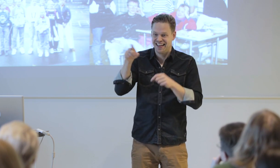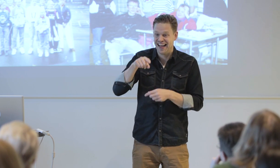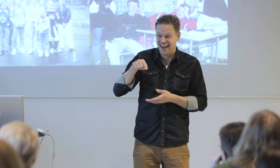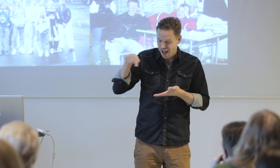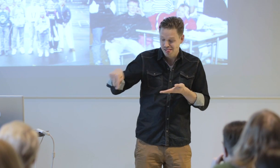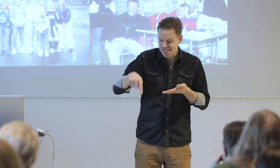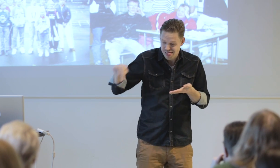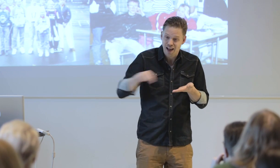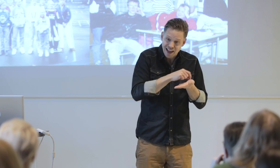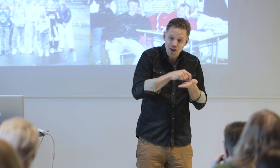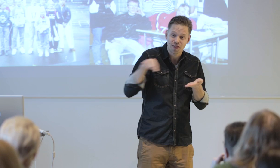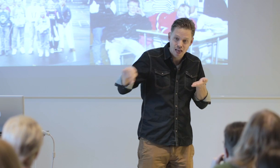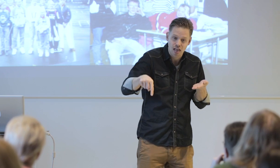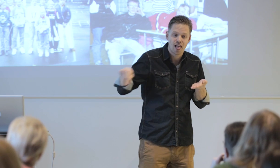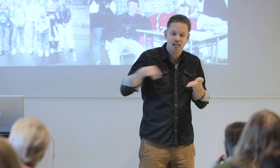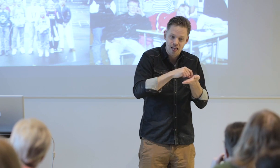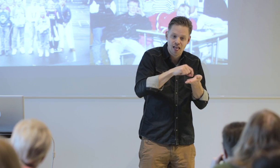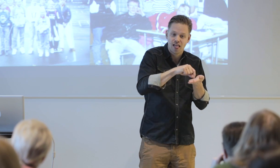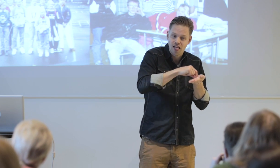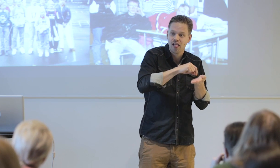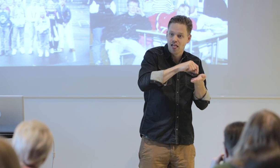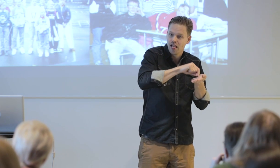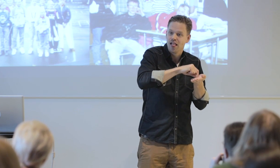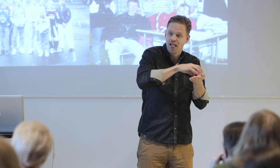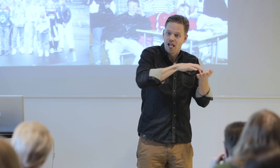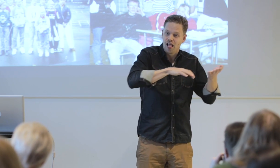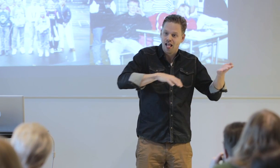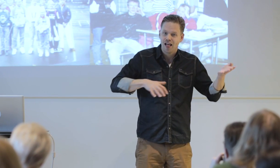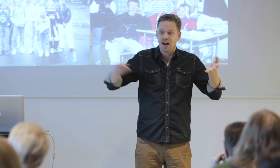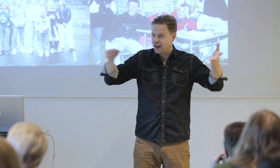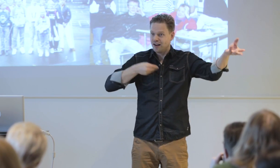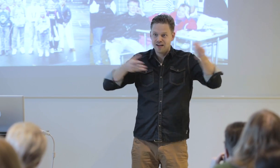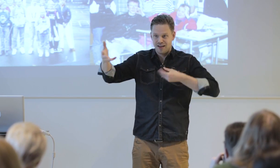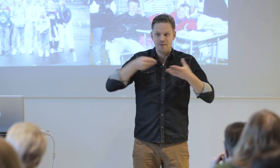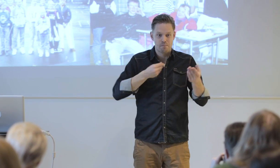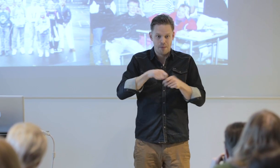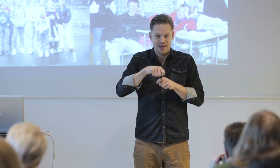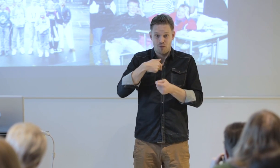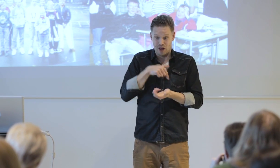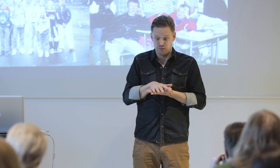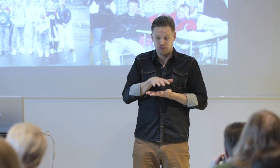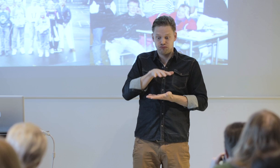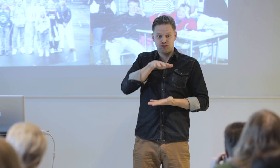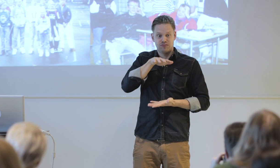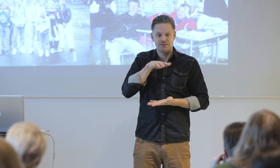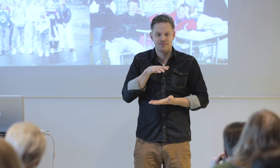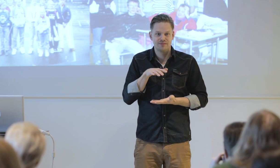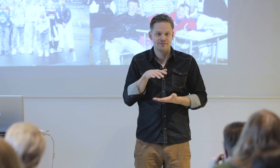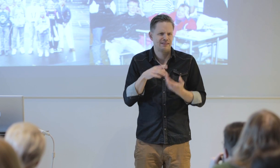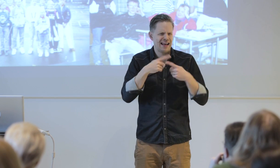yeah, you know, you had to stop and pause and write and go back and go forth. And then people are giving me all these papers. I had a huge pile of